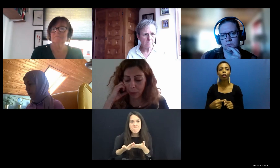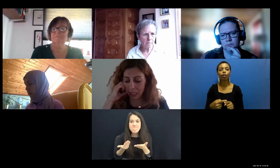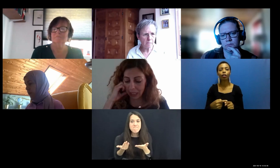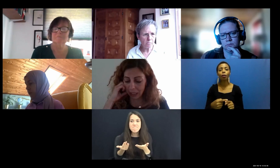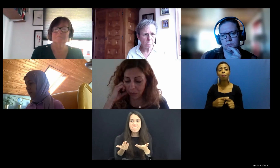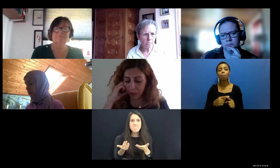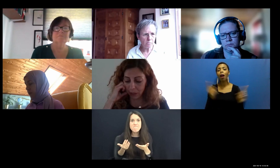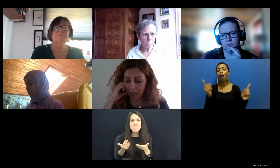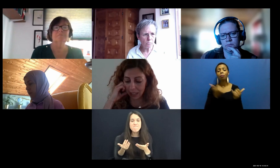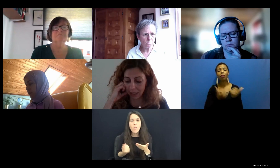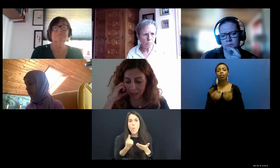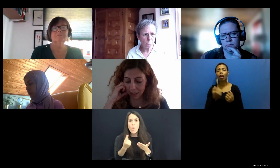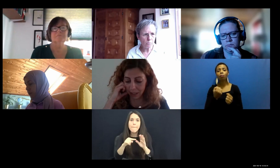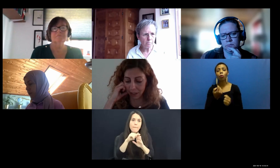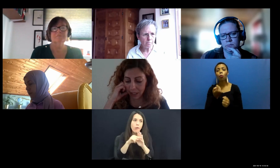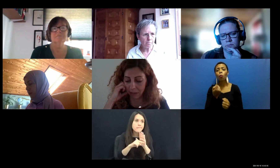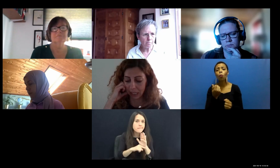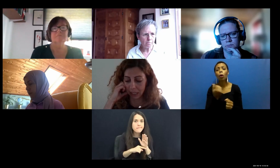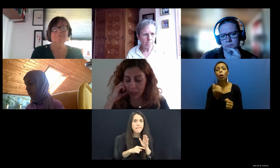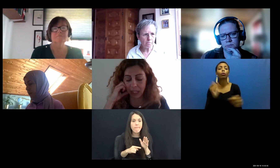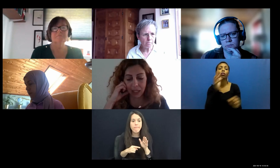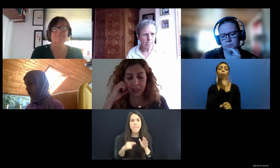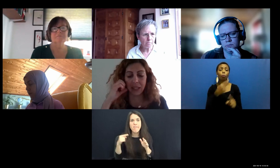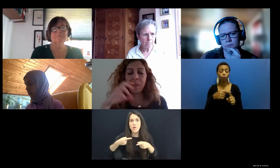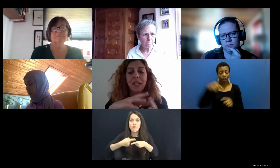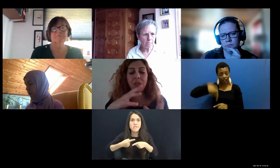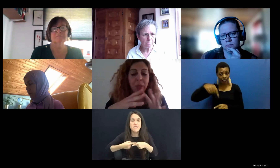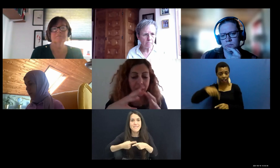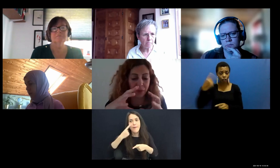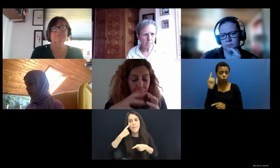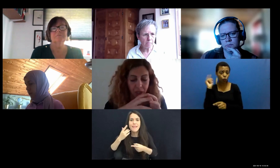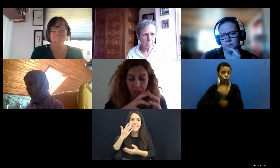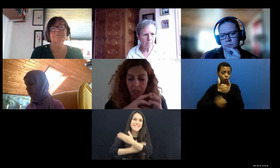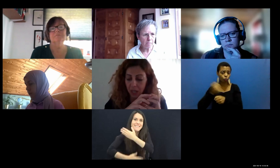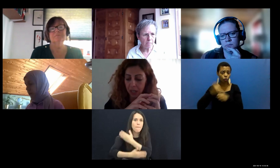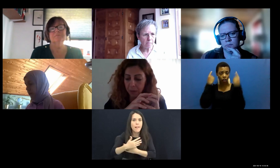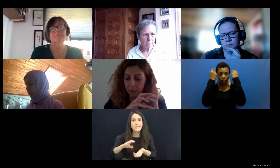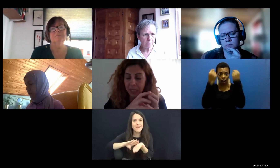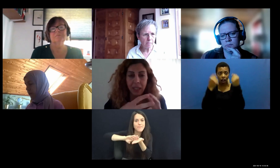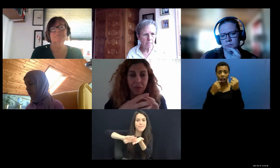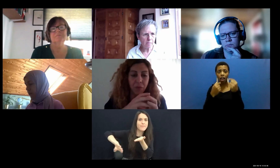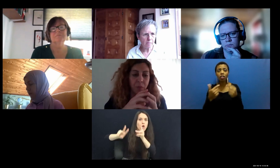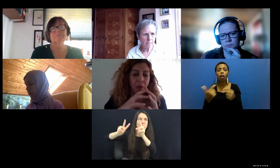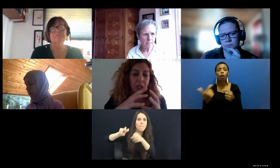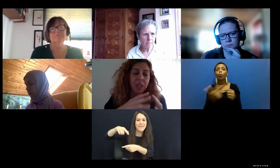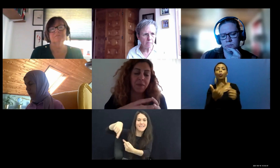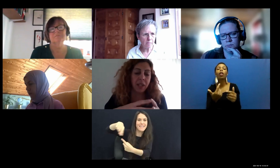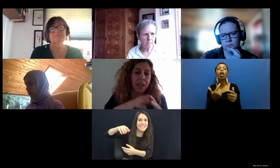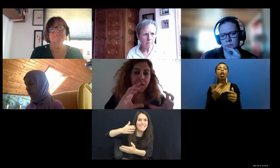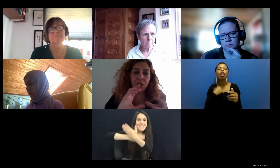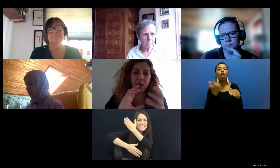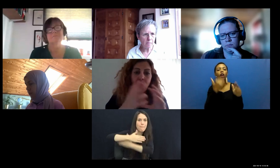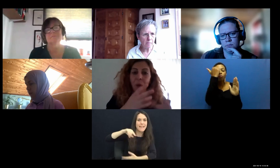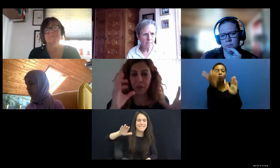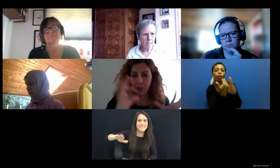monitoring policy over the last years in Greece, we see that disability tends to be kind of seen from a specific